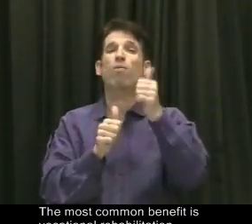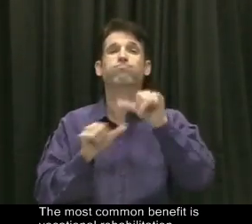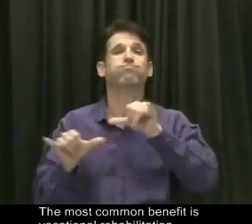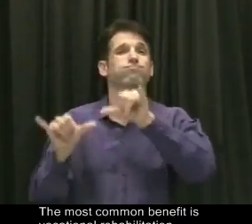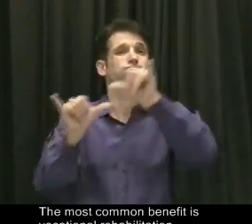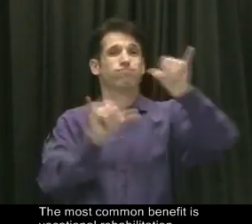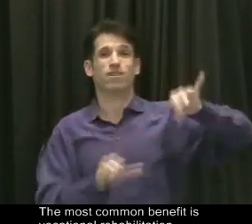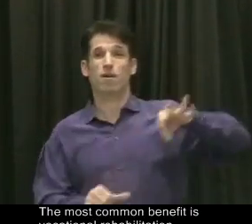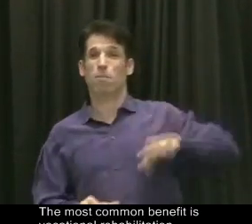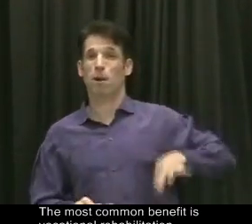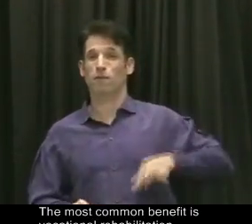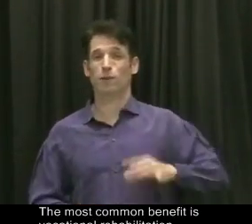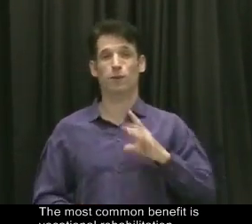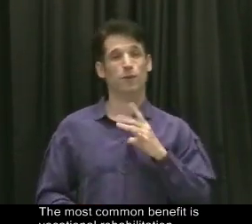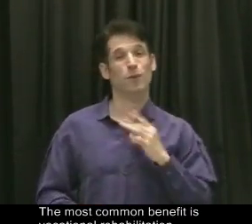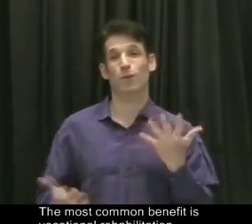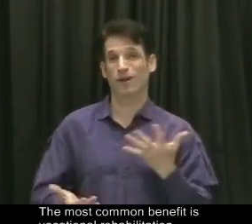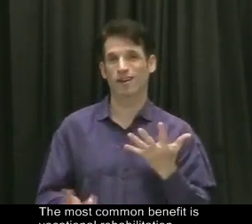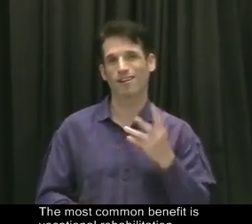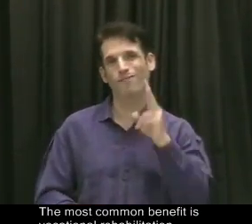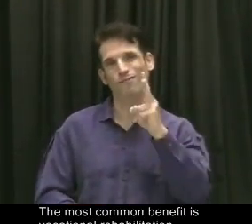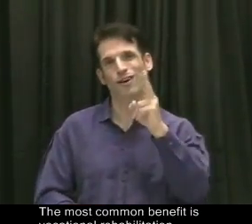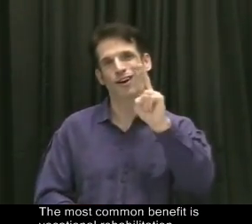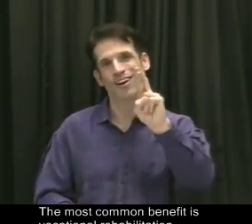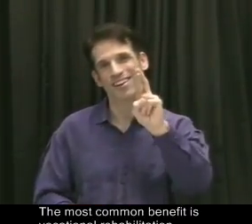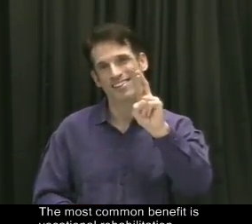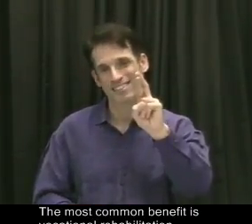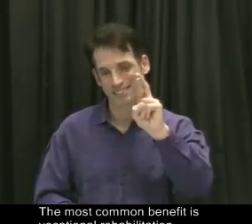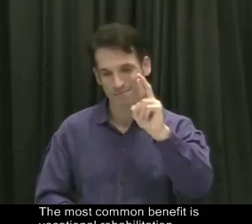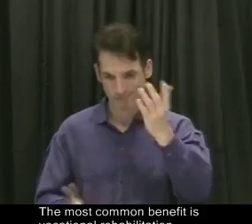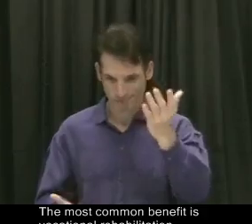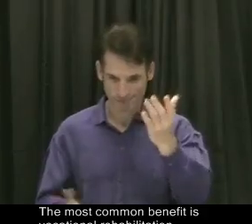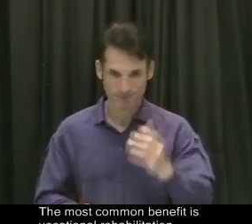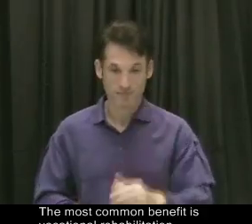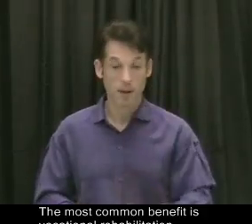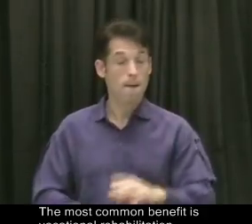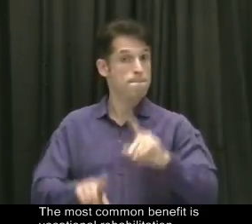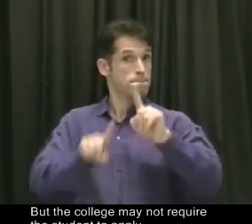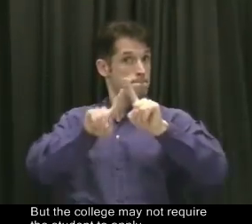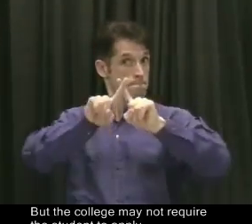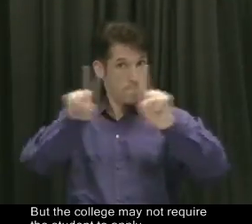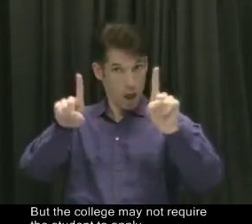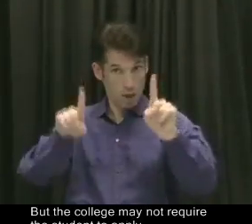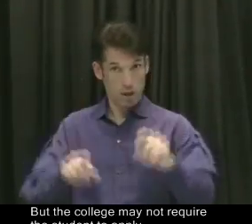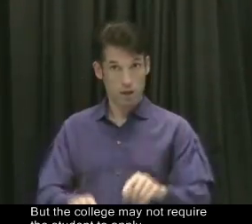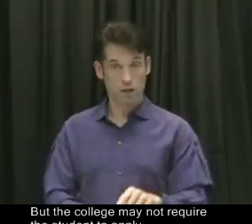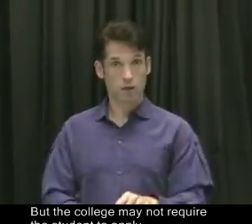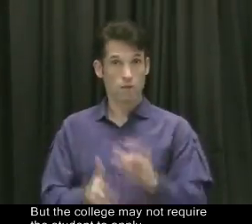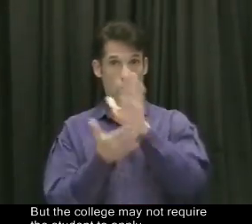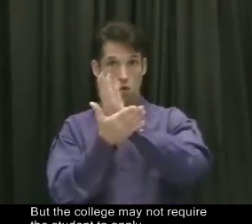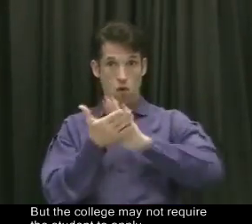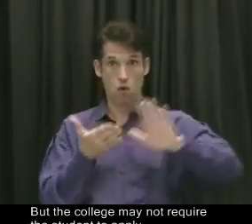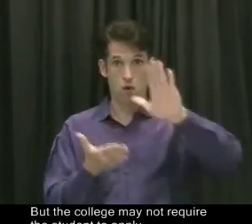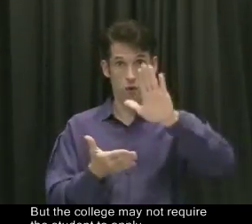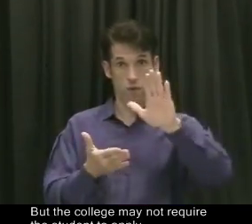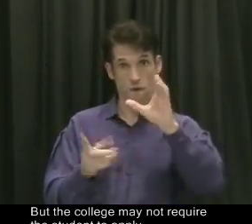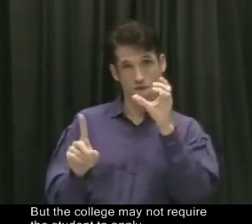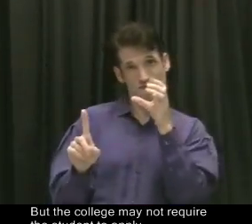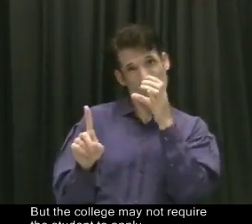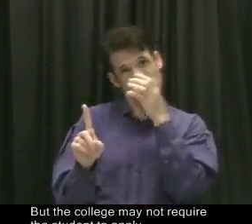The most common benefit is vocational rehabilitation, but the college may not require the